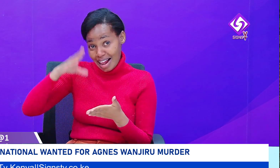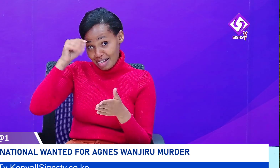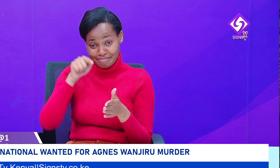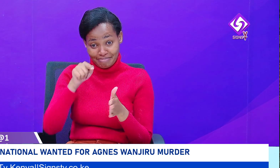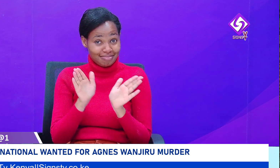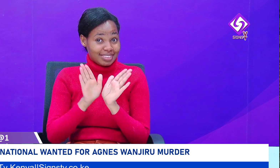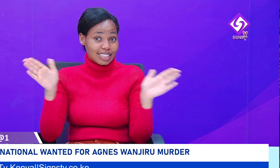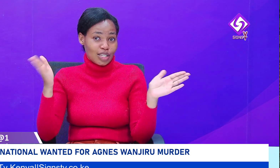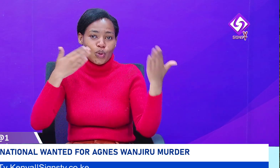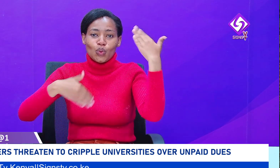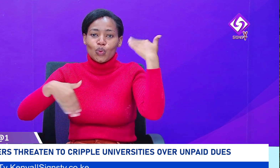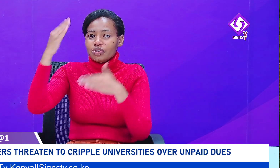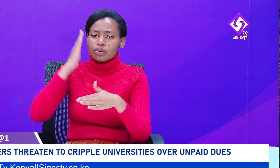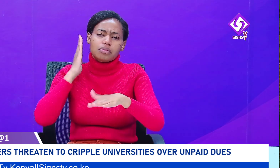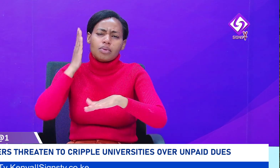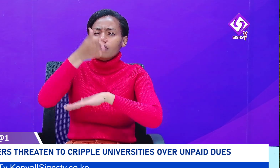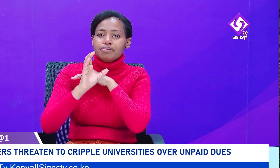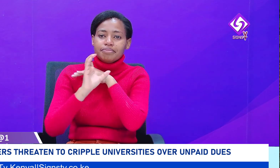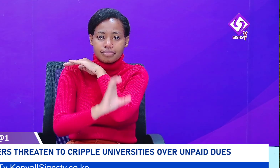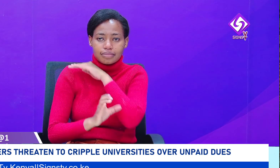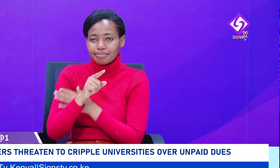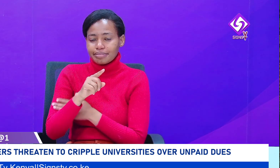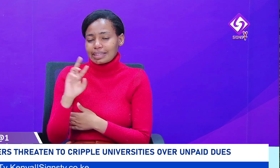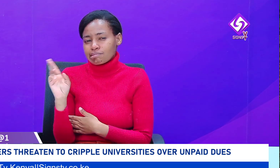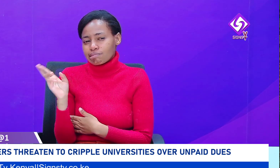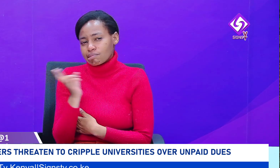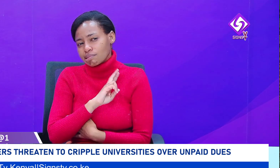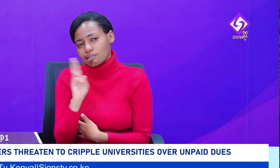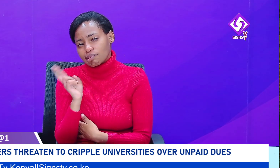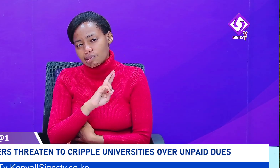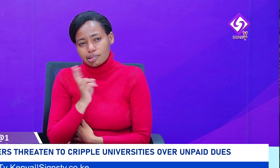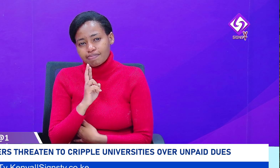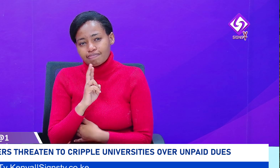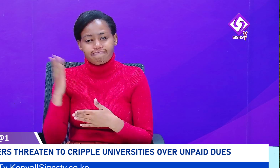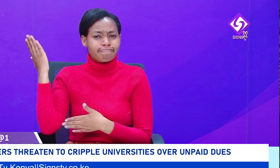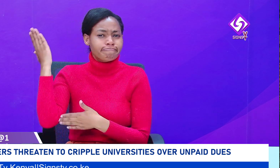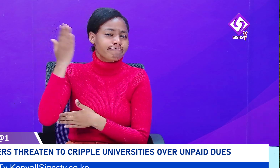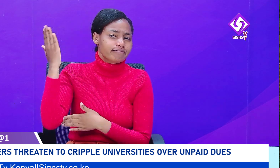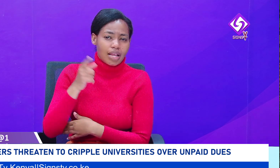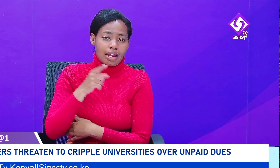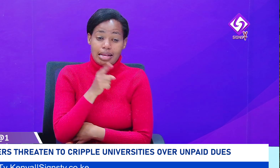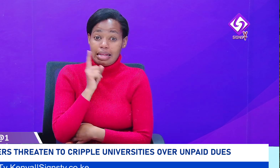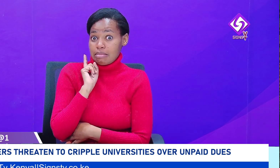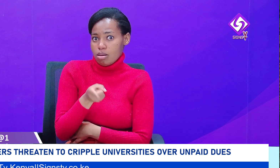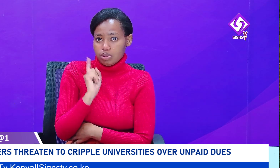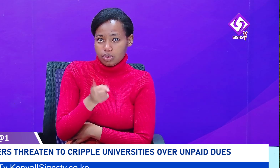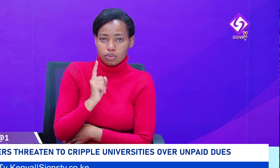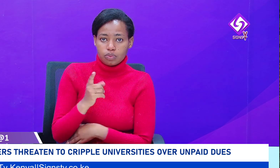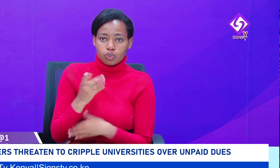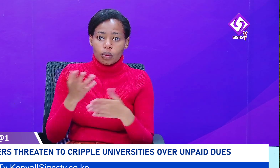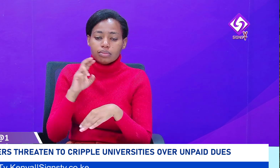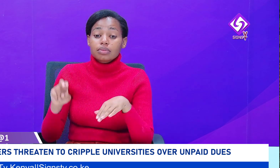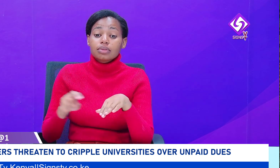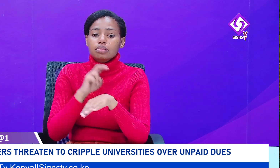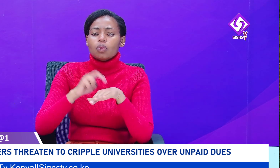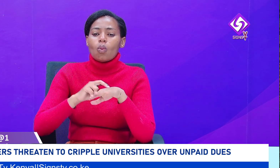On to our other news. Learning in public universities across the country is at risk of being